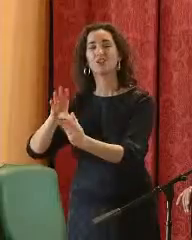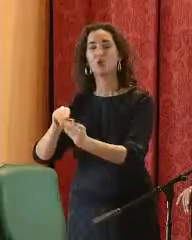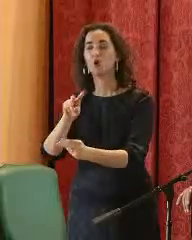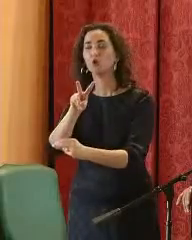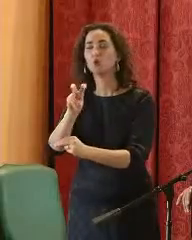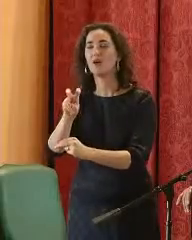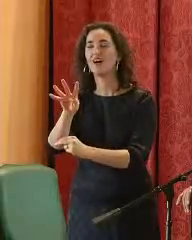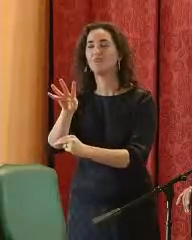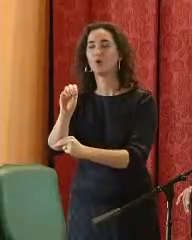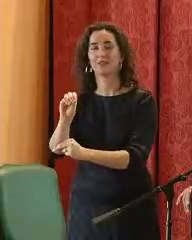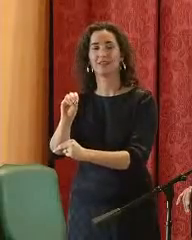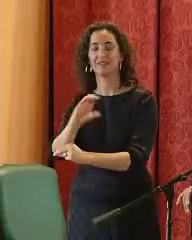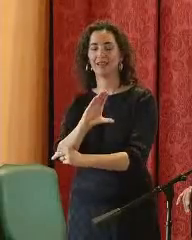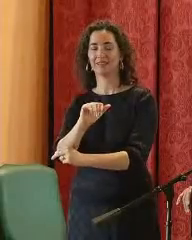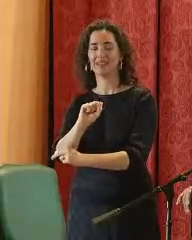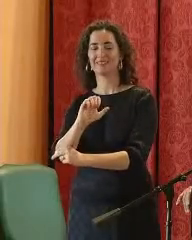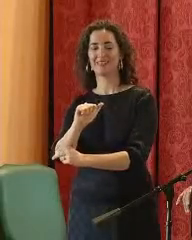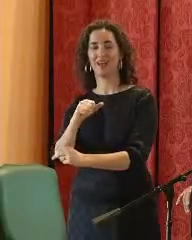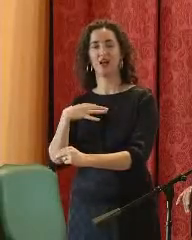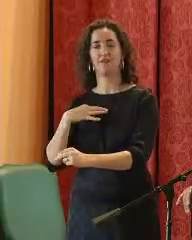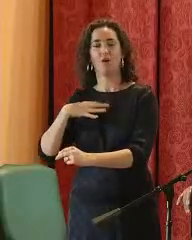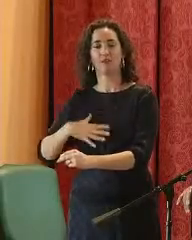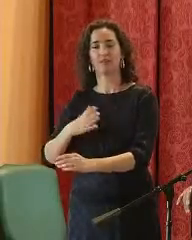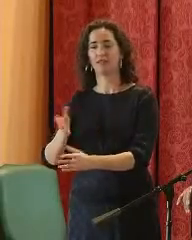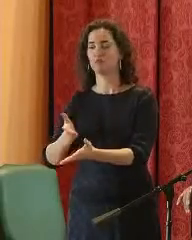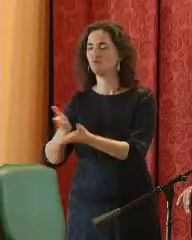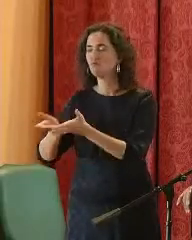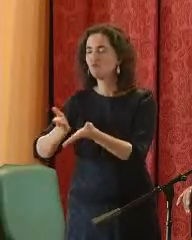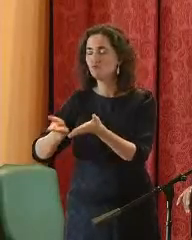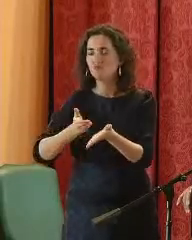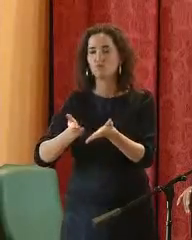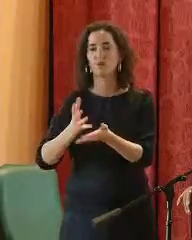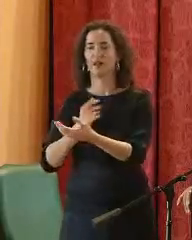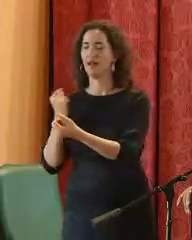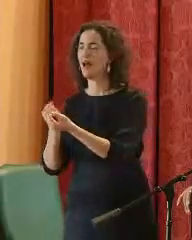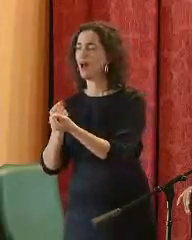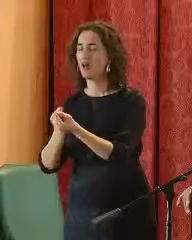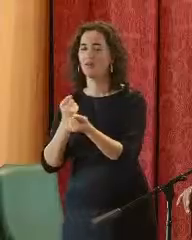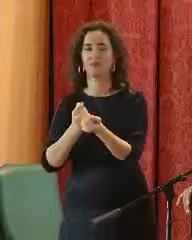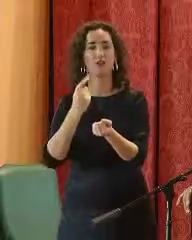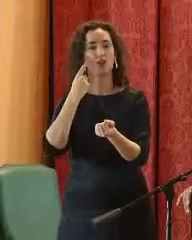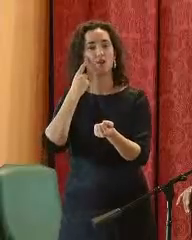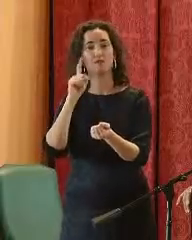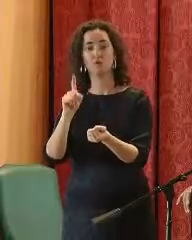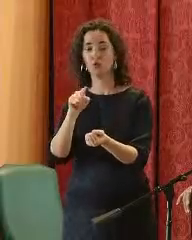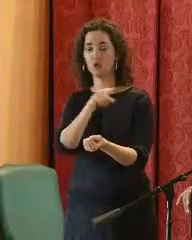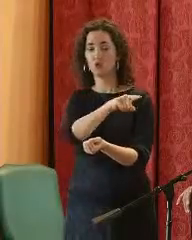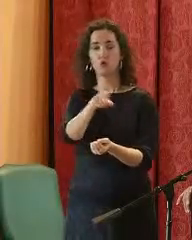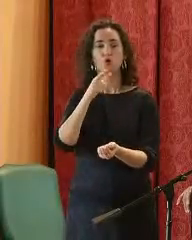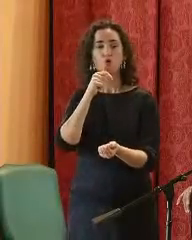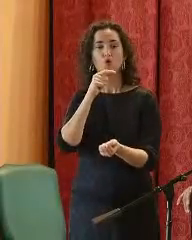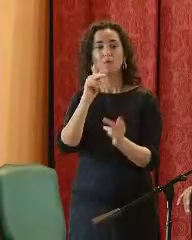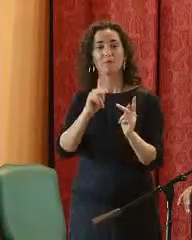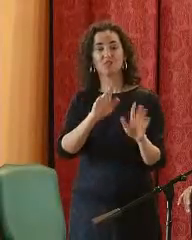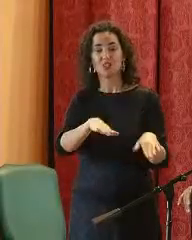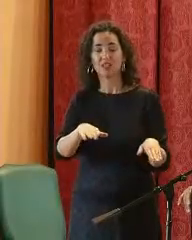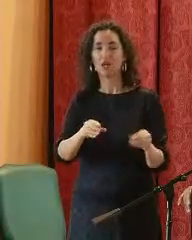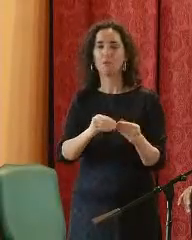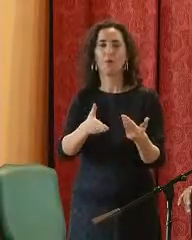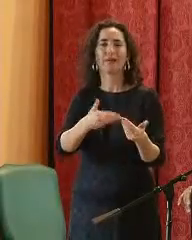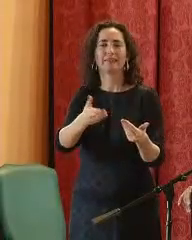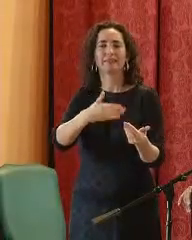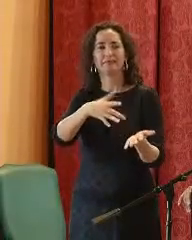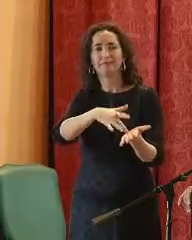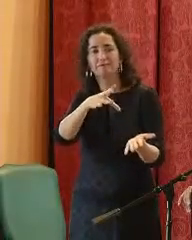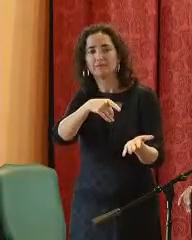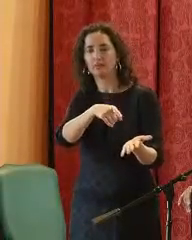240 CASA volunteers providing services and advocating on behalf of our most vulnerable children of the state